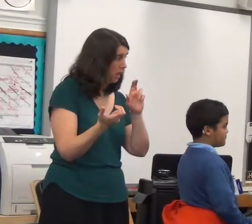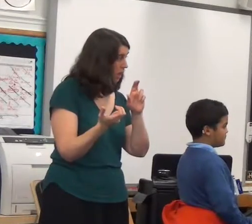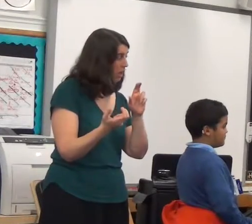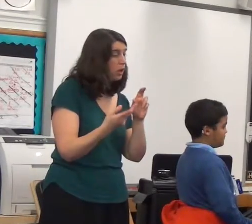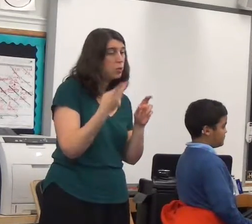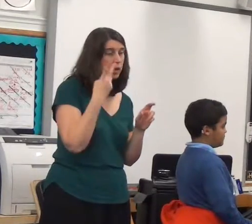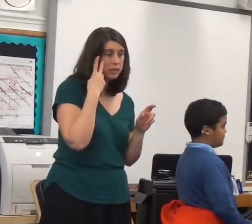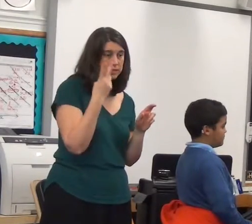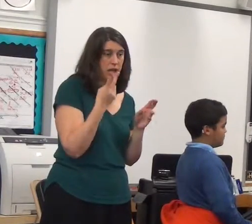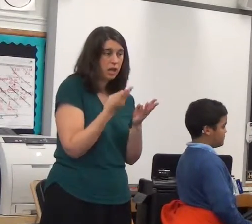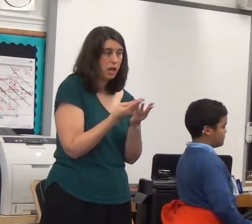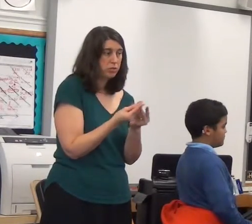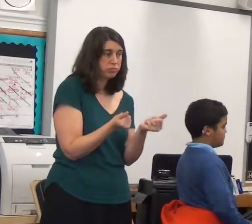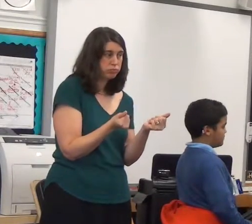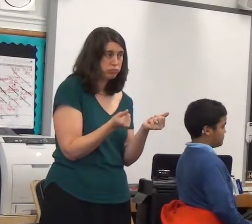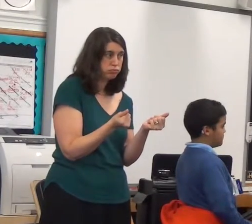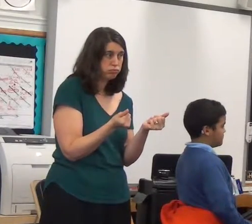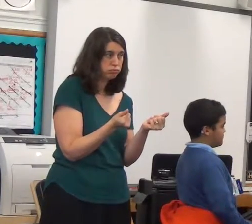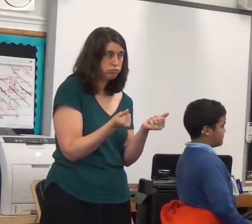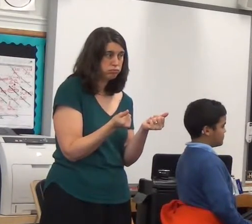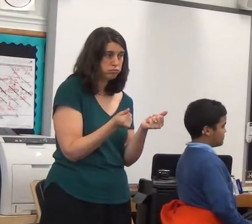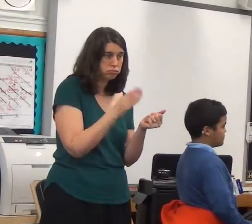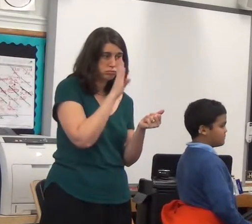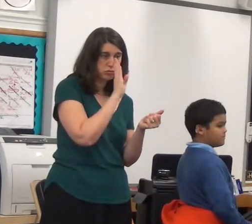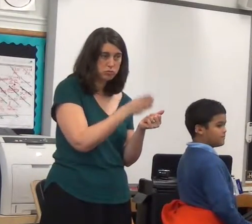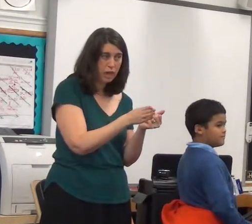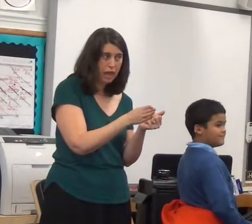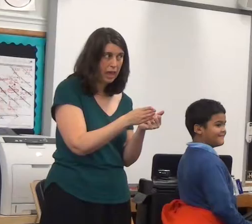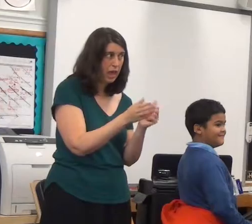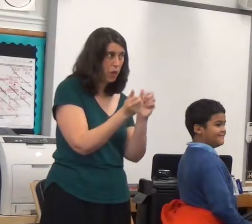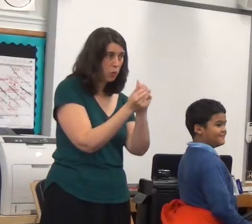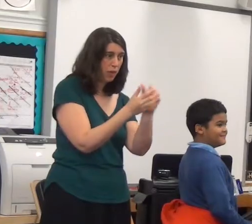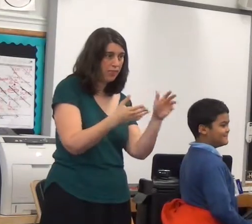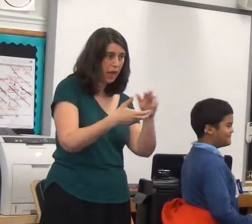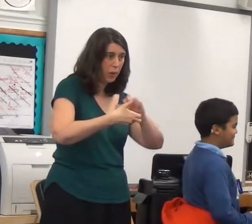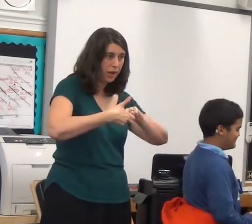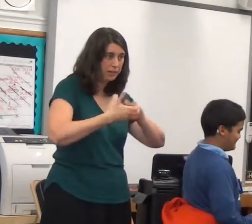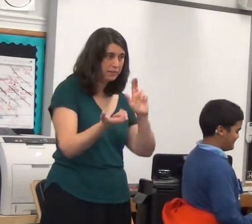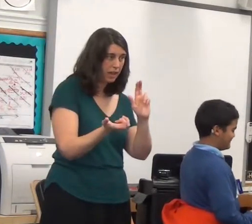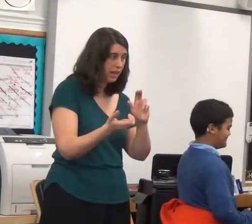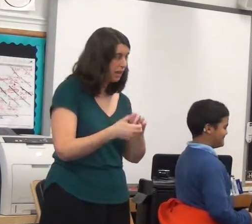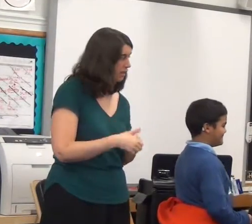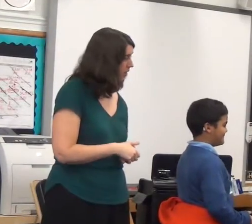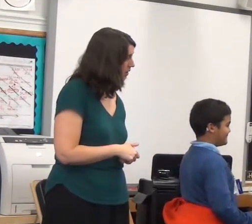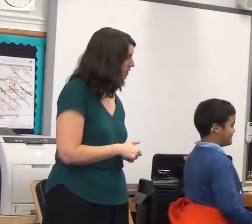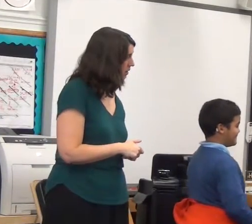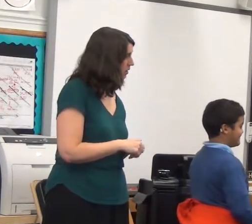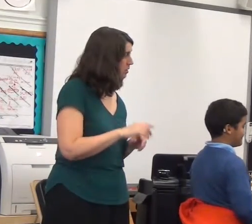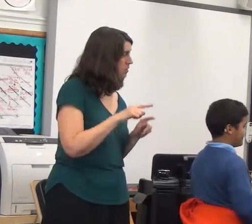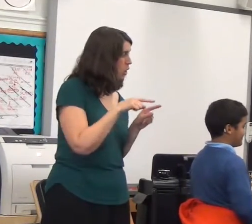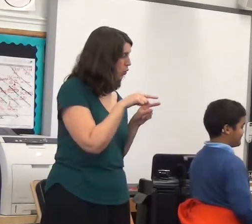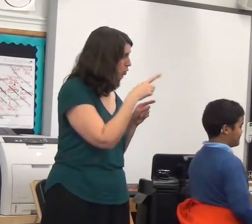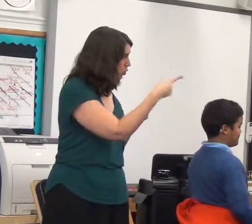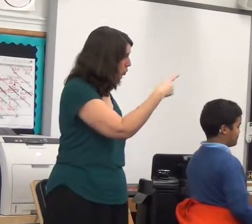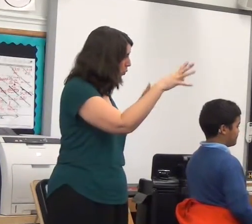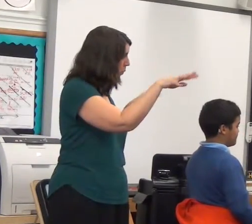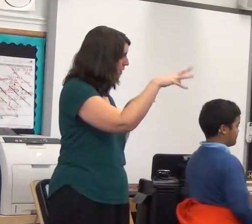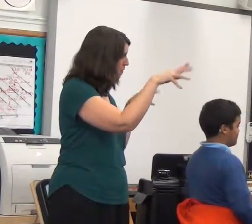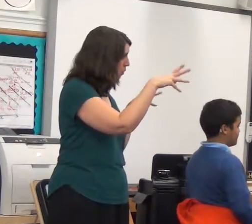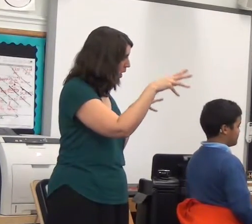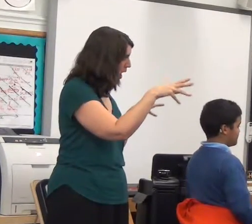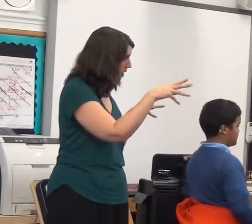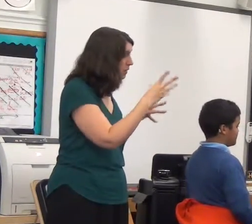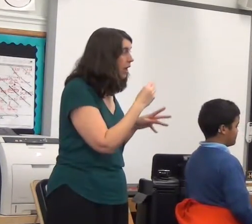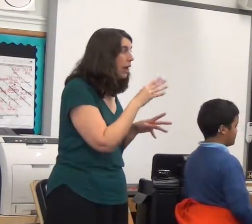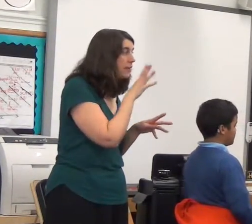we are going to be able to get the knot out without untying. But all you have to do is wave the wand, and we'll say